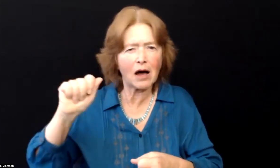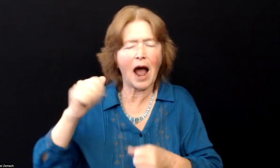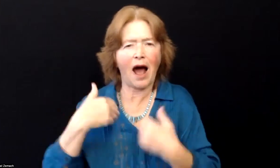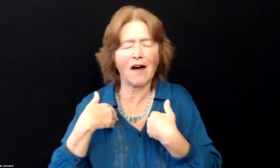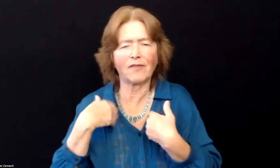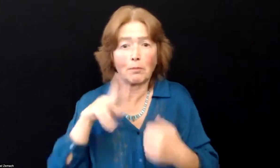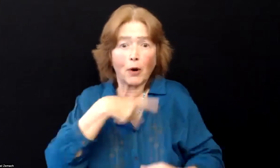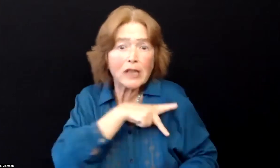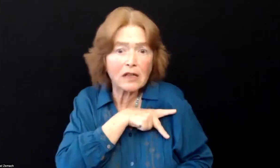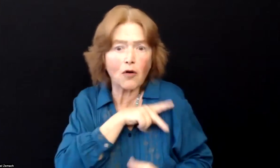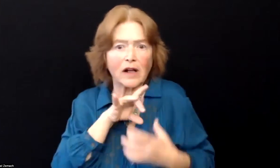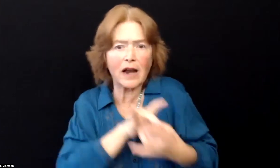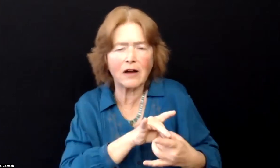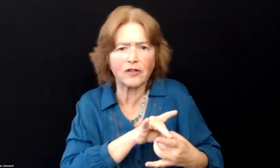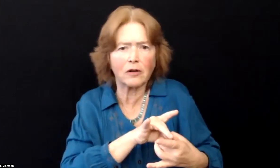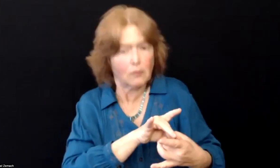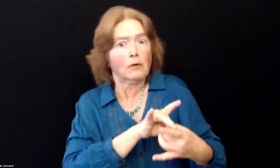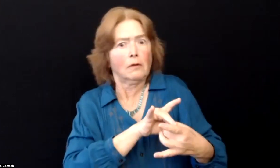SELPA's directors have a personal connection,